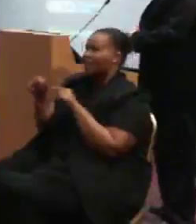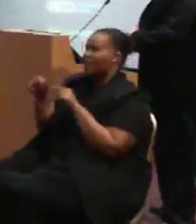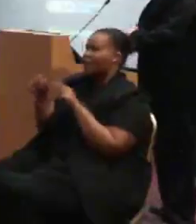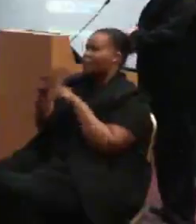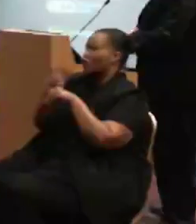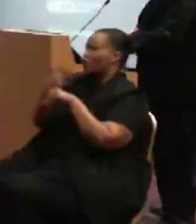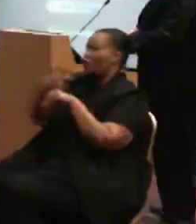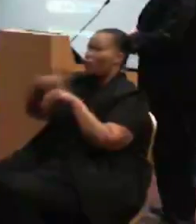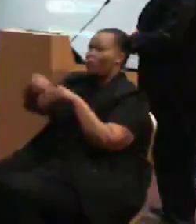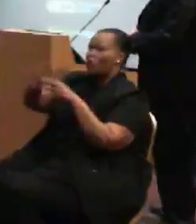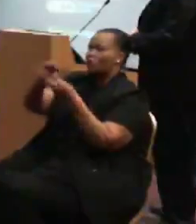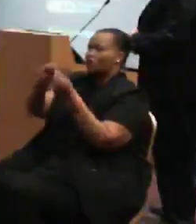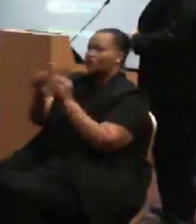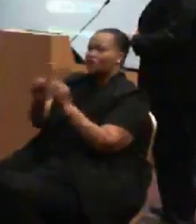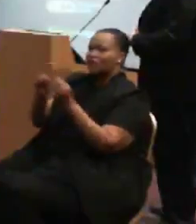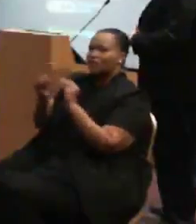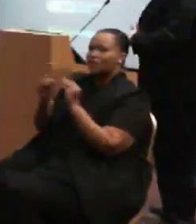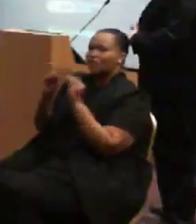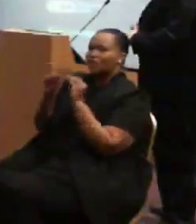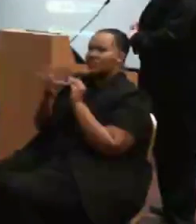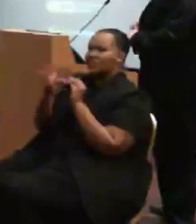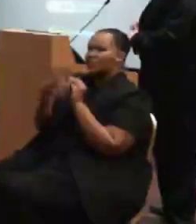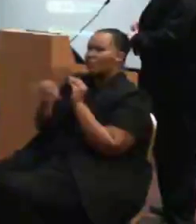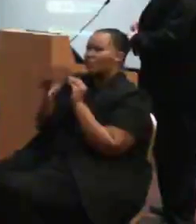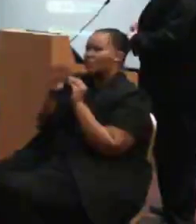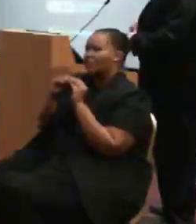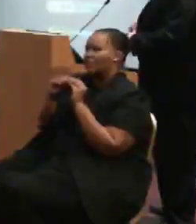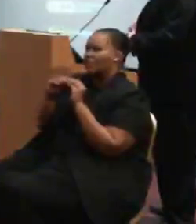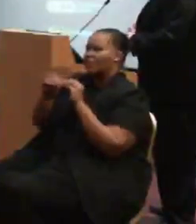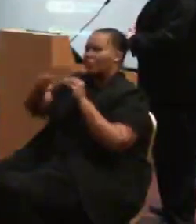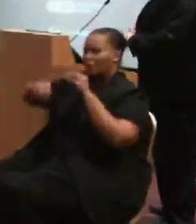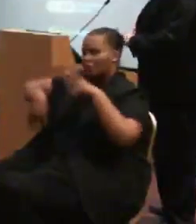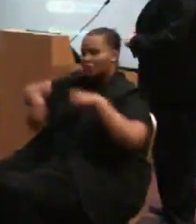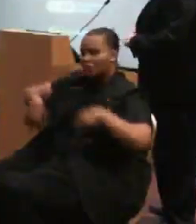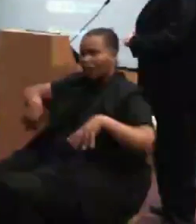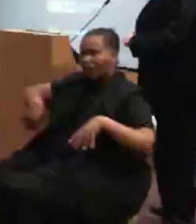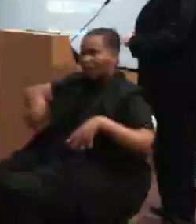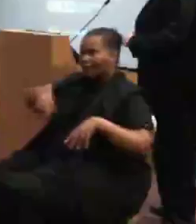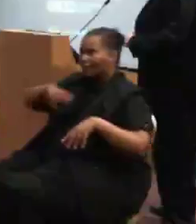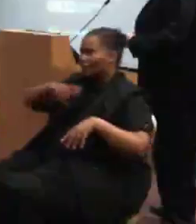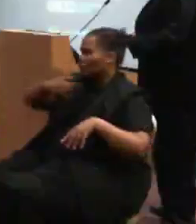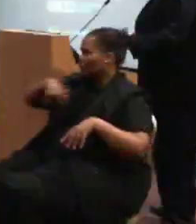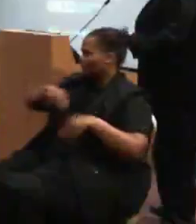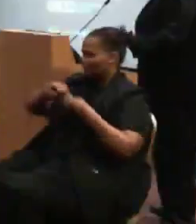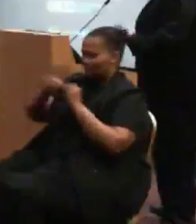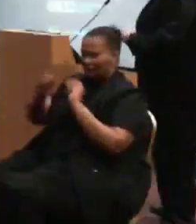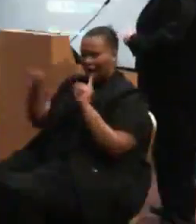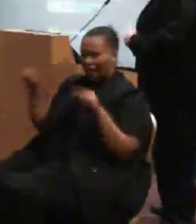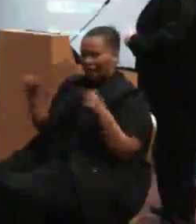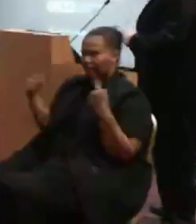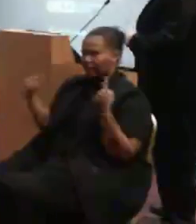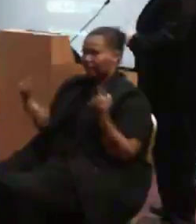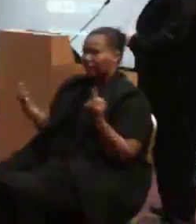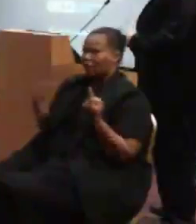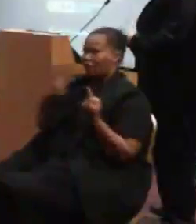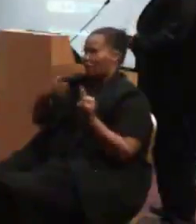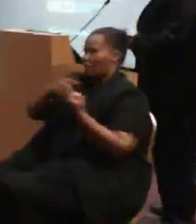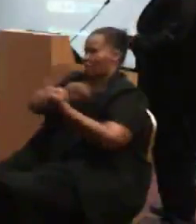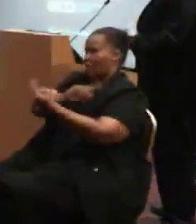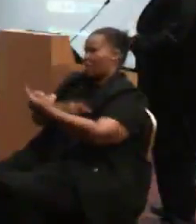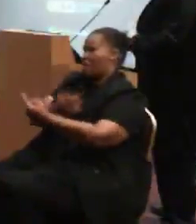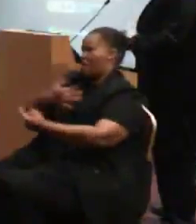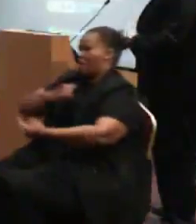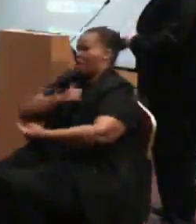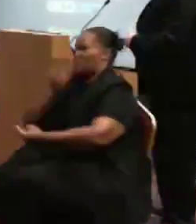Eskom, even the ones that are beyond the mandate of Nersa, the corruption. It cannot be Nersa because we don't have that mandate. But also